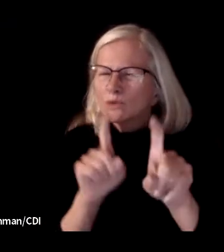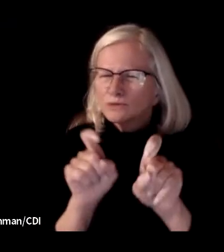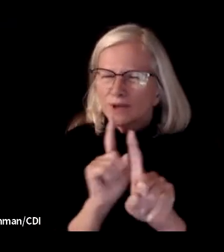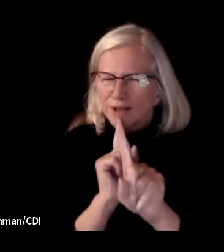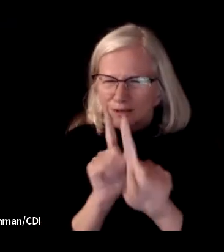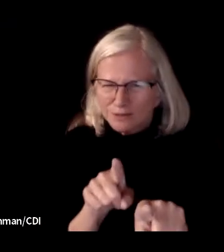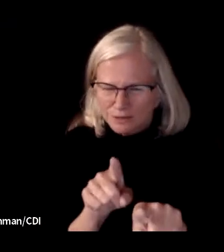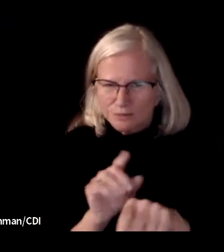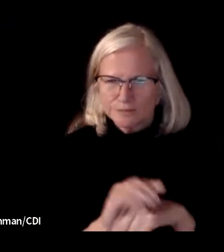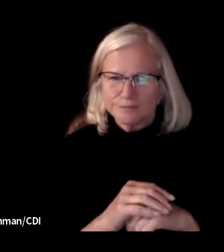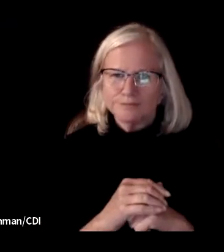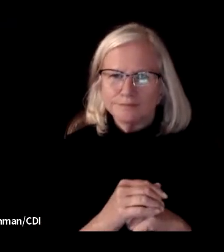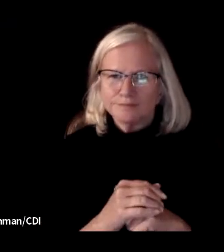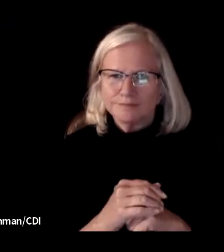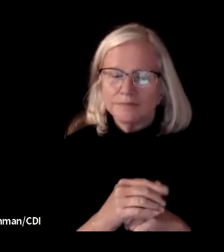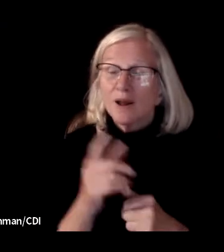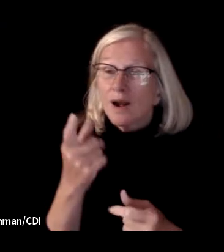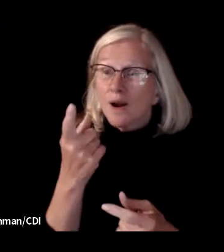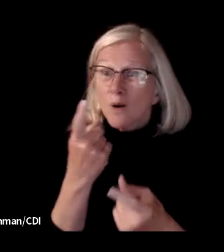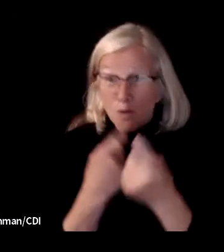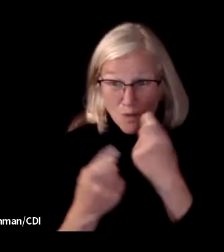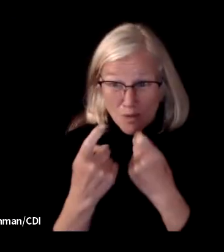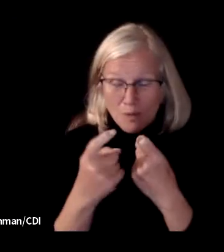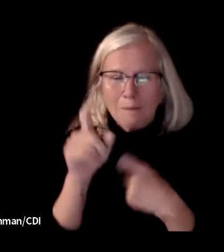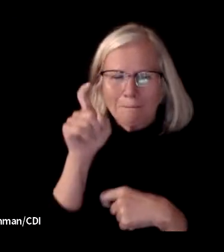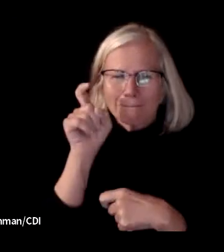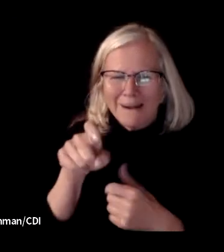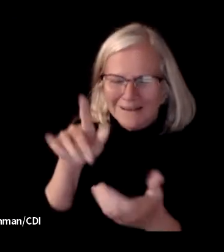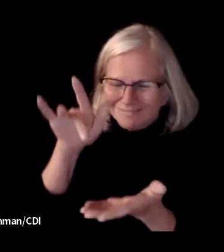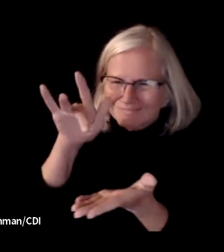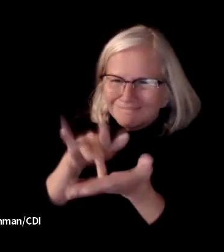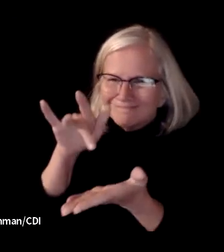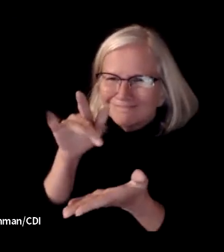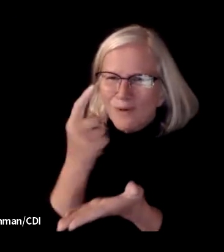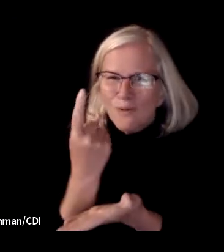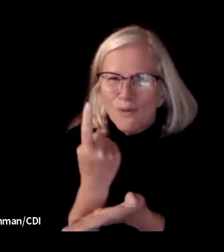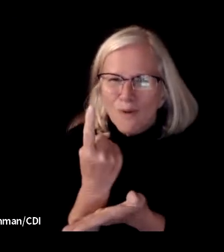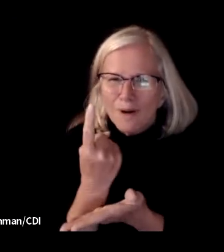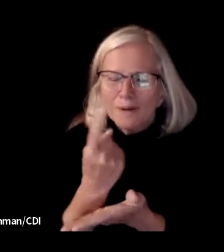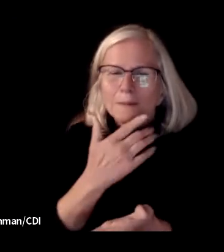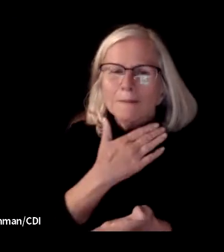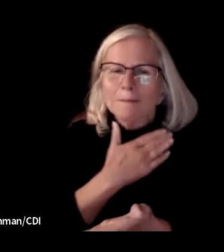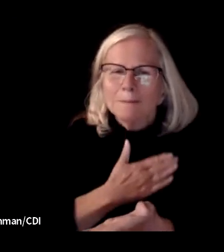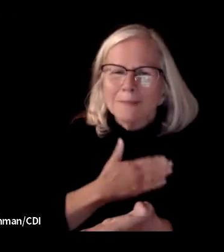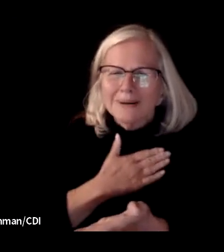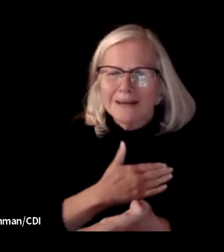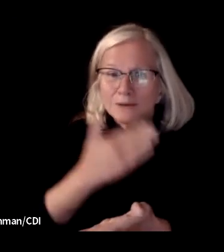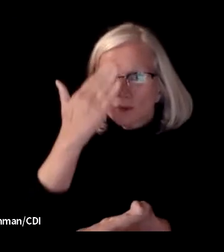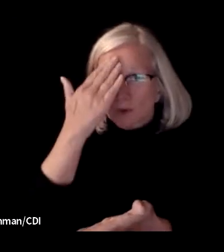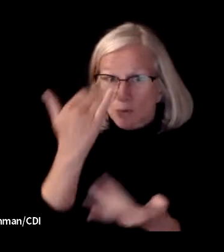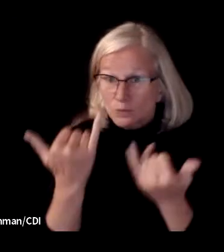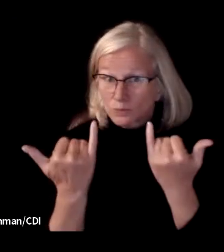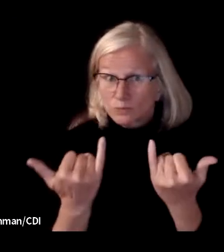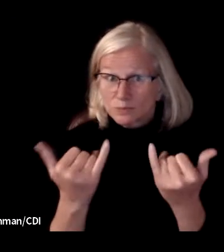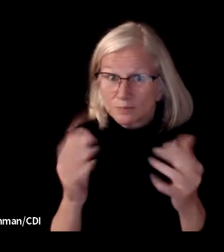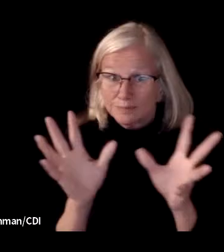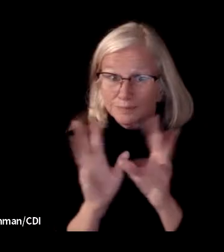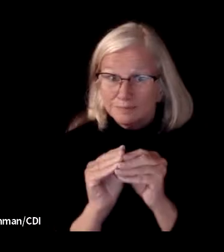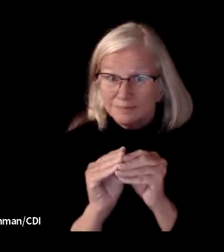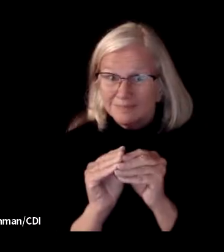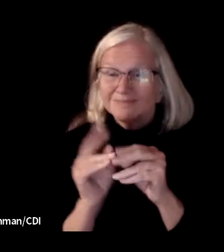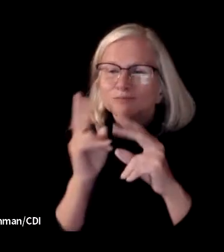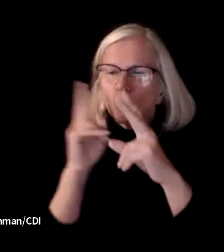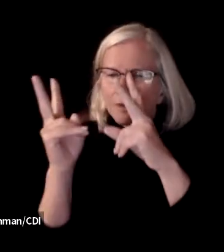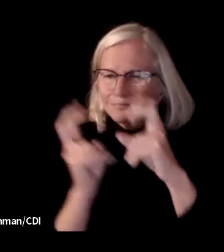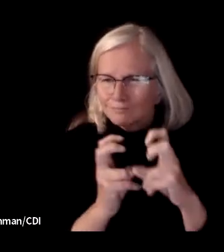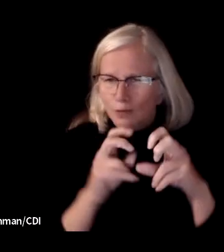press star one on your telephone. Please be advised that today's conference is being recorded. I would now like to hand the conference